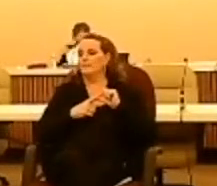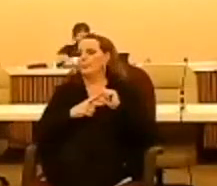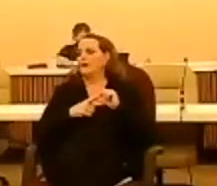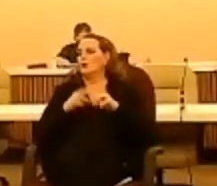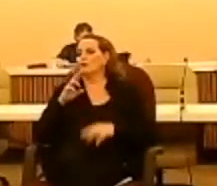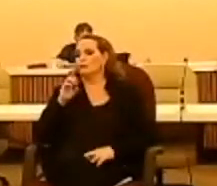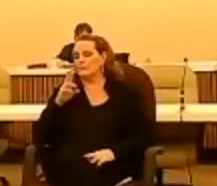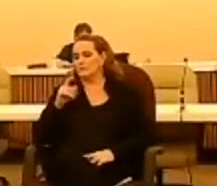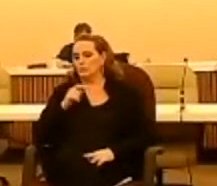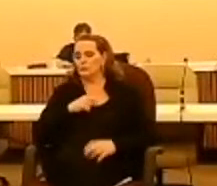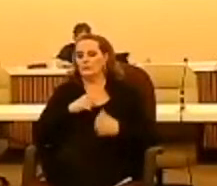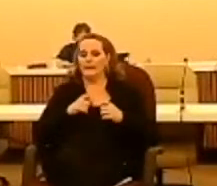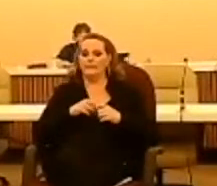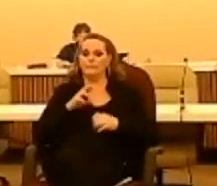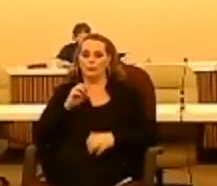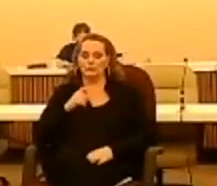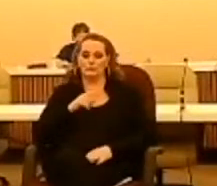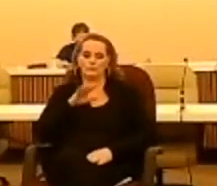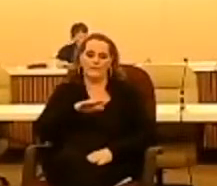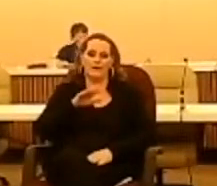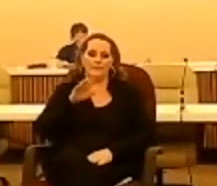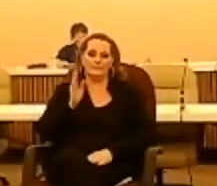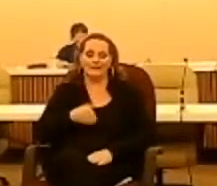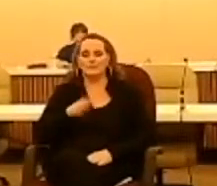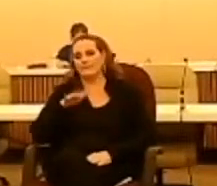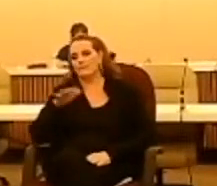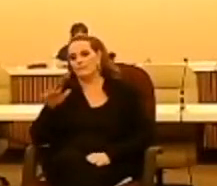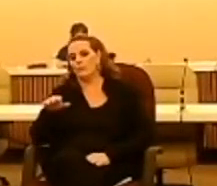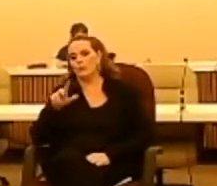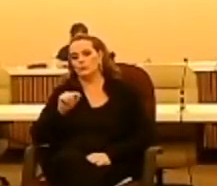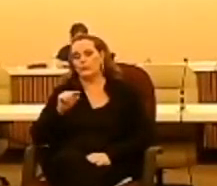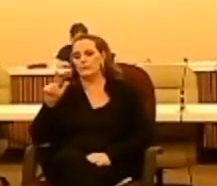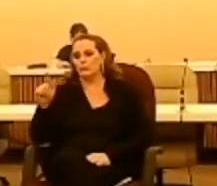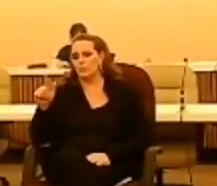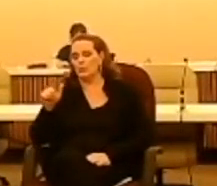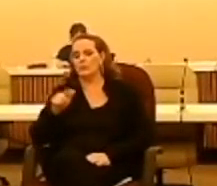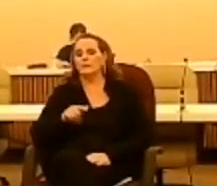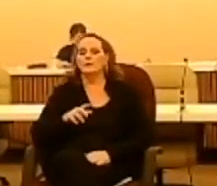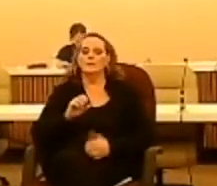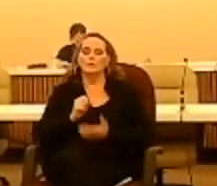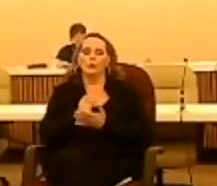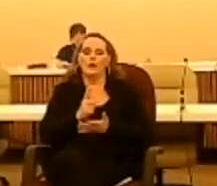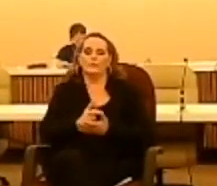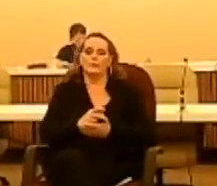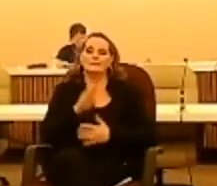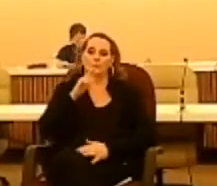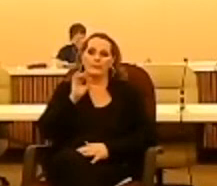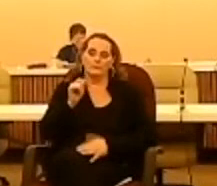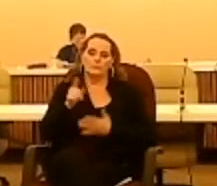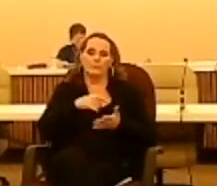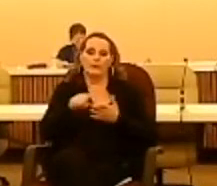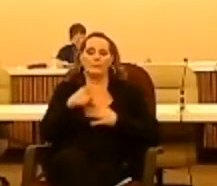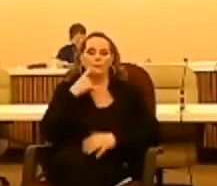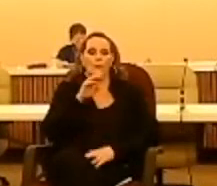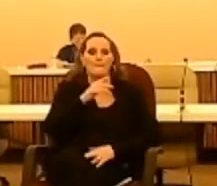board members, I have Resolution 5-54, 2021, to authorize bills payable for March